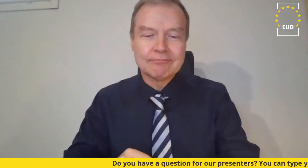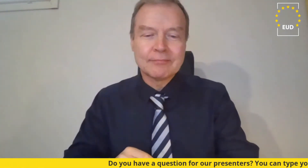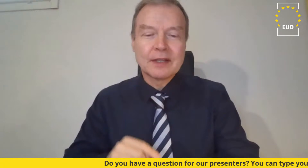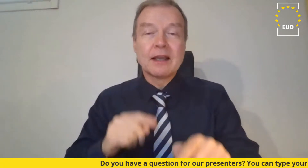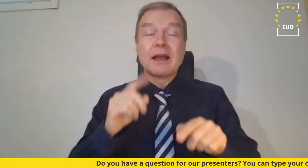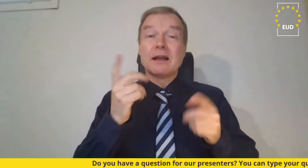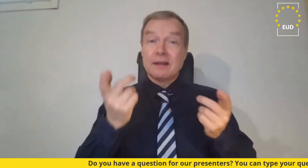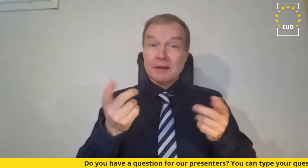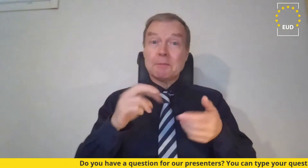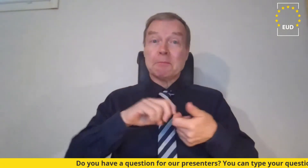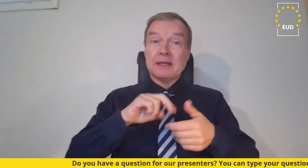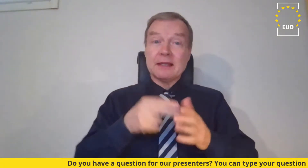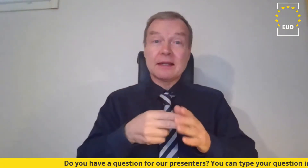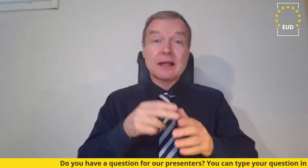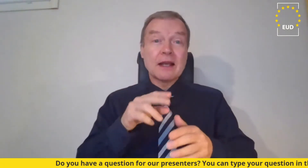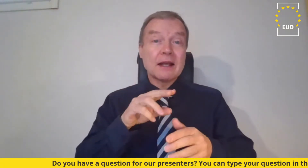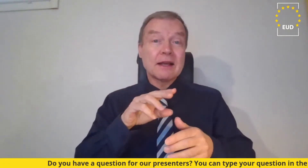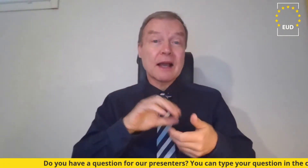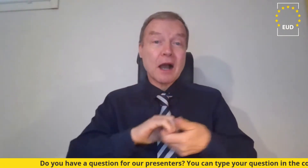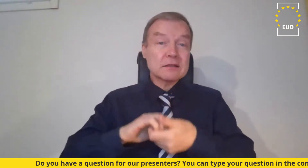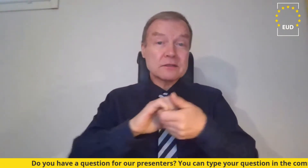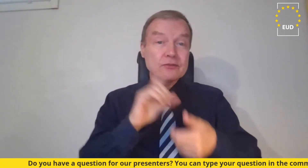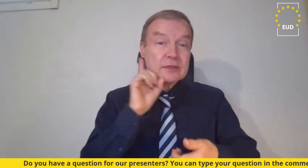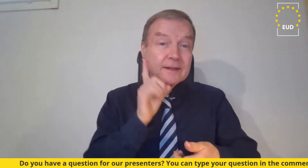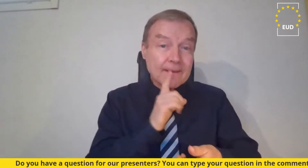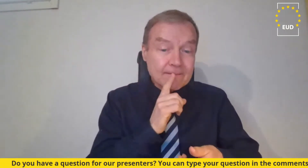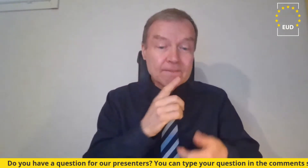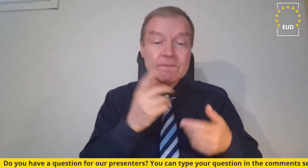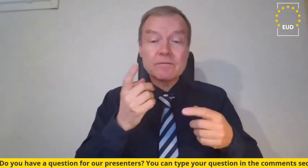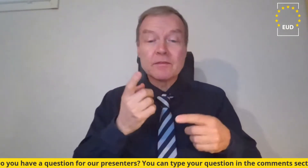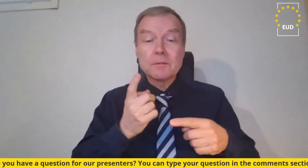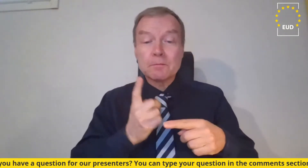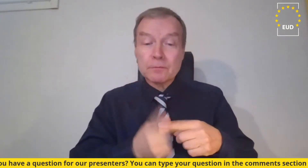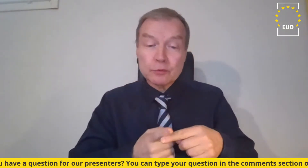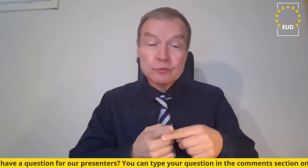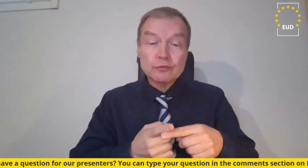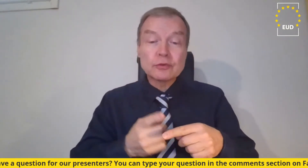thoughts, to have a discussion, and to provide you information.